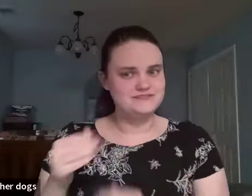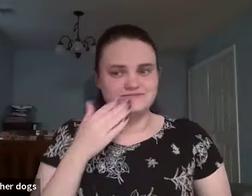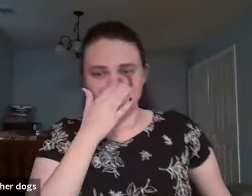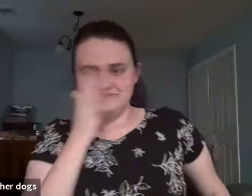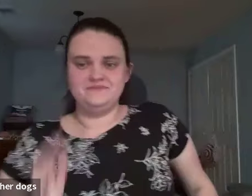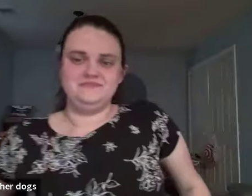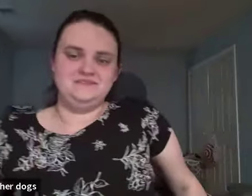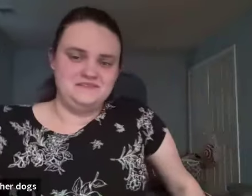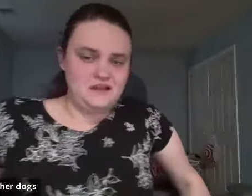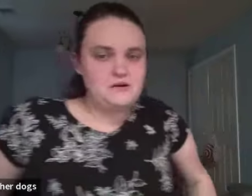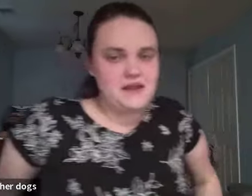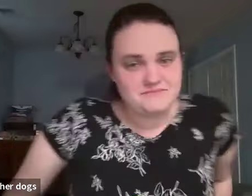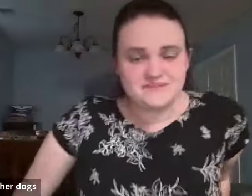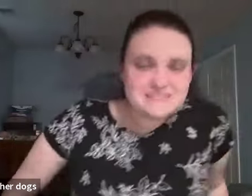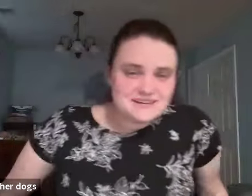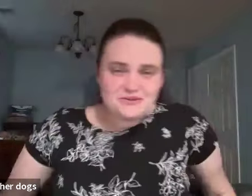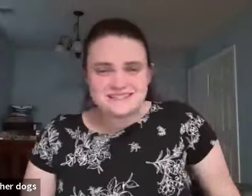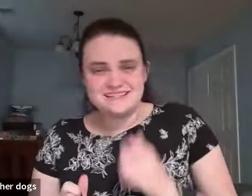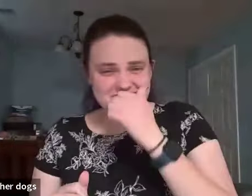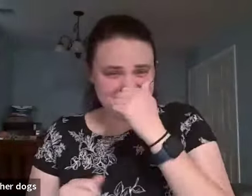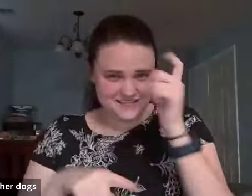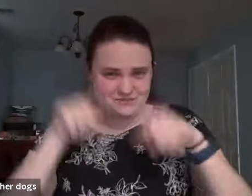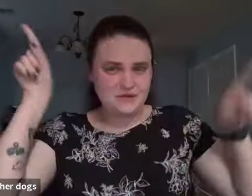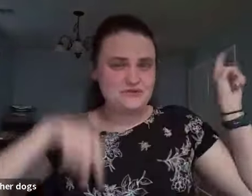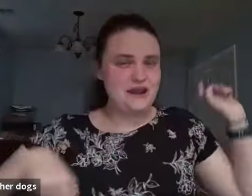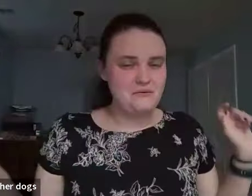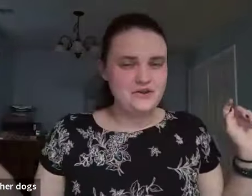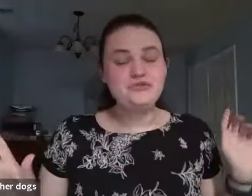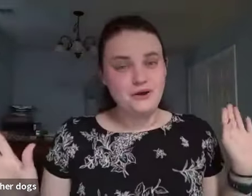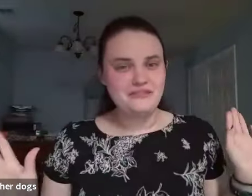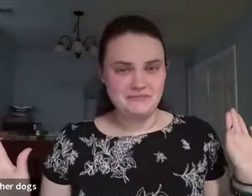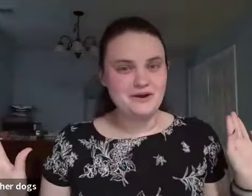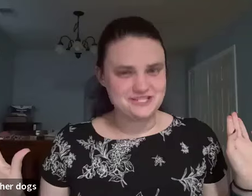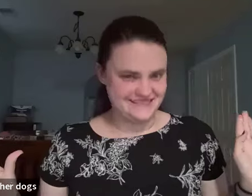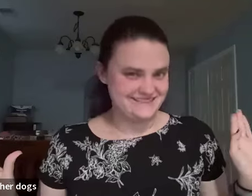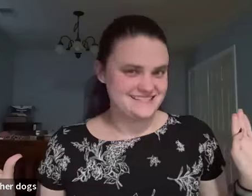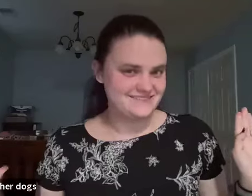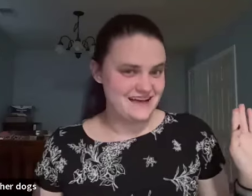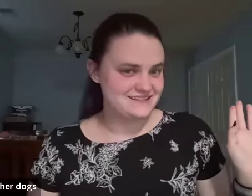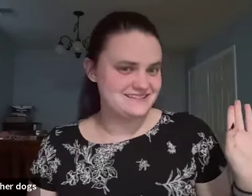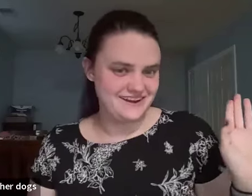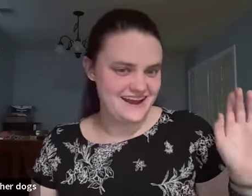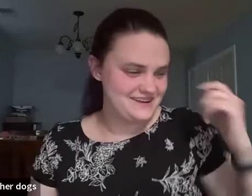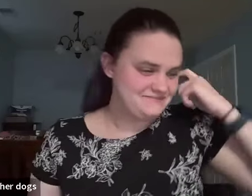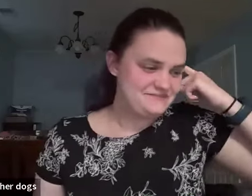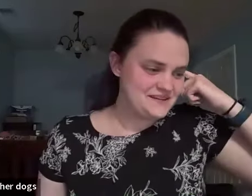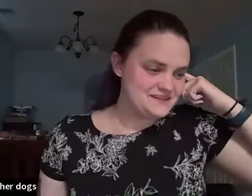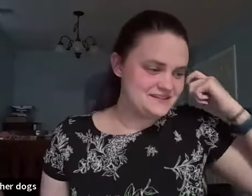those. Oh yeah, this isn't always an interesting section. We go through all the emotions in this class, okay?